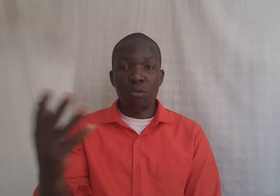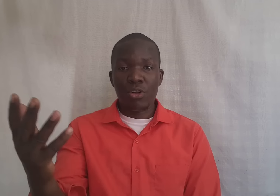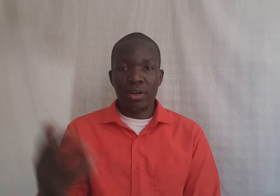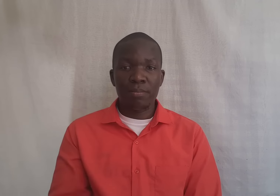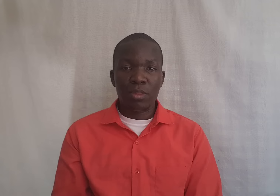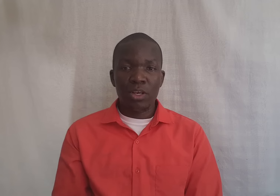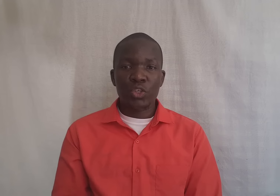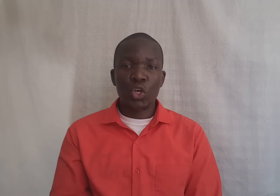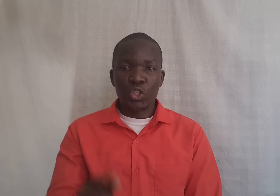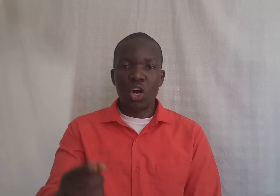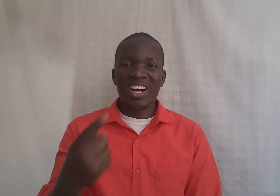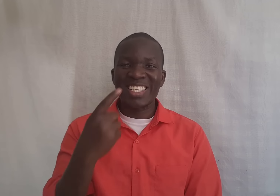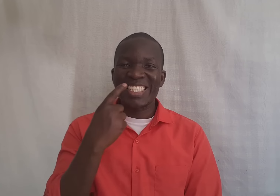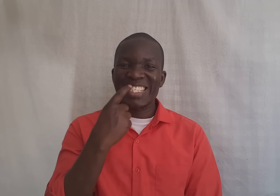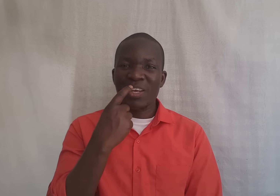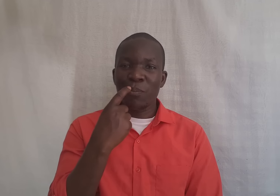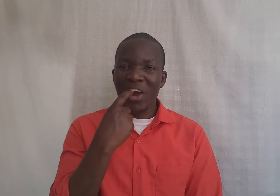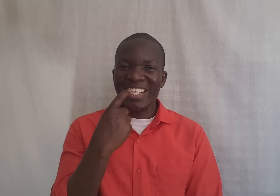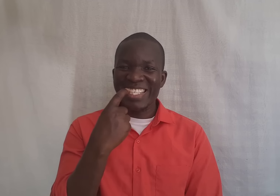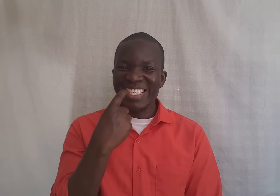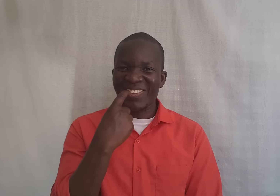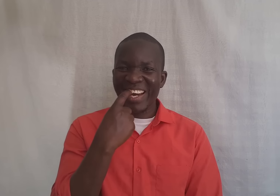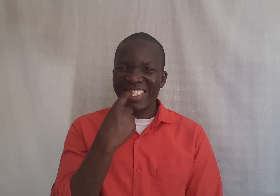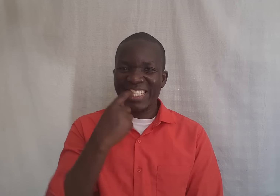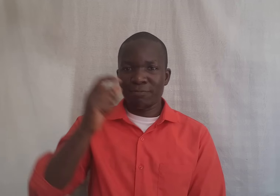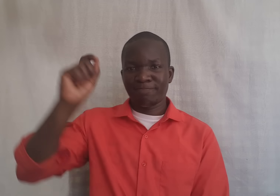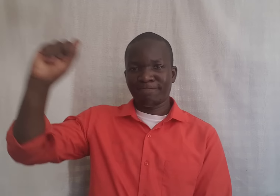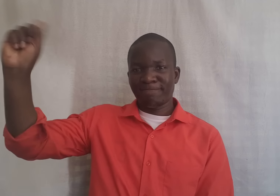chalkboard. So chalk, you point, white.